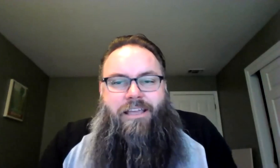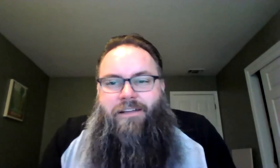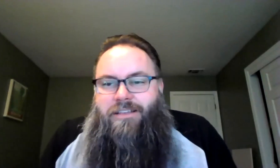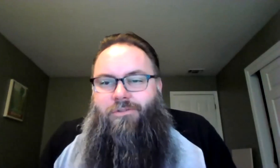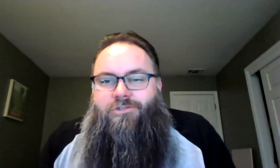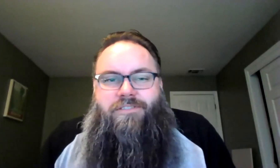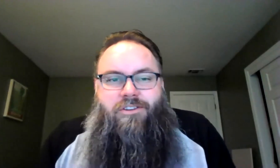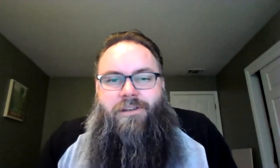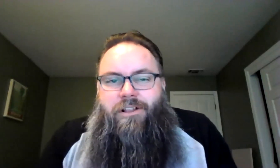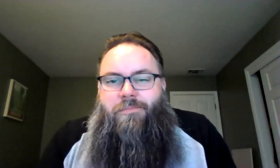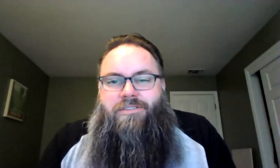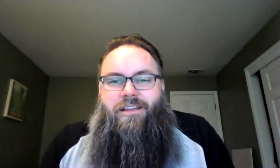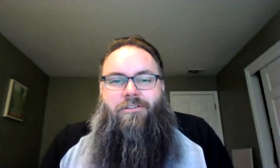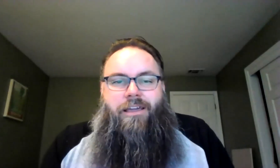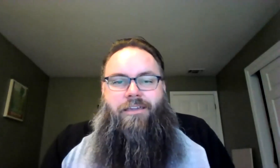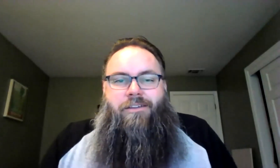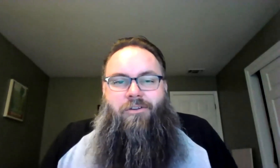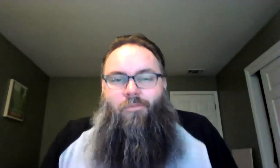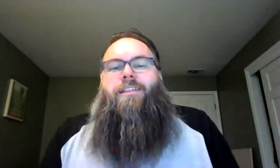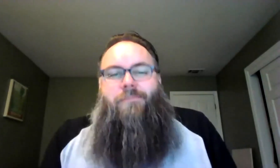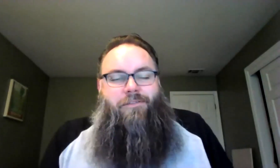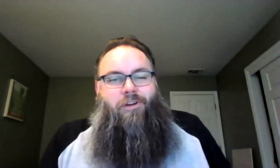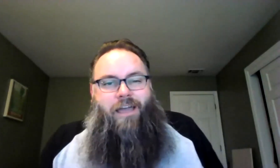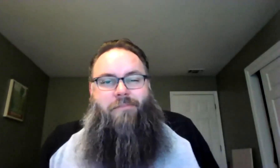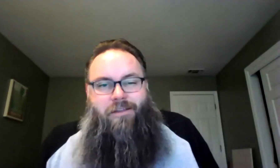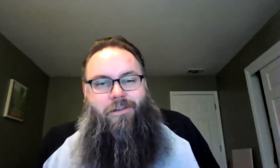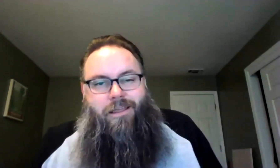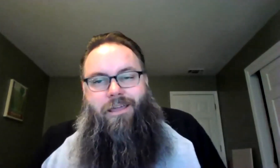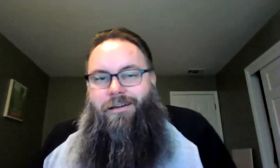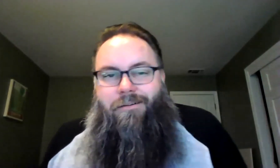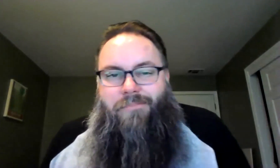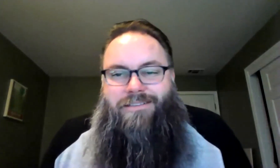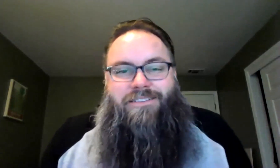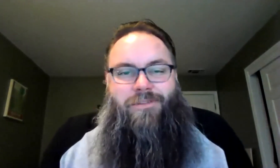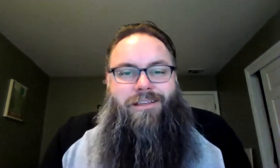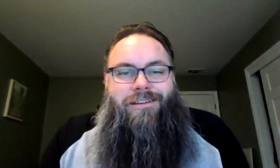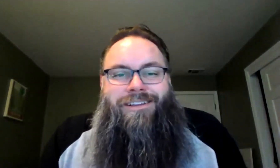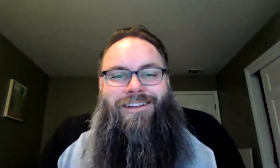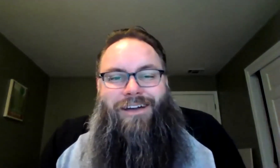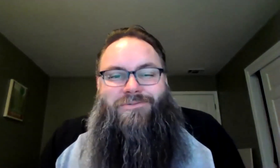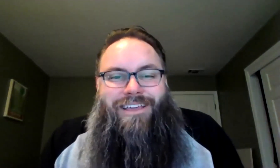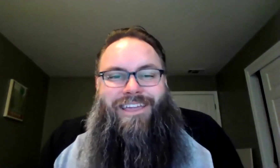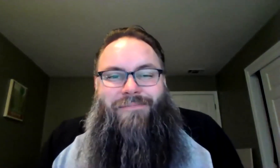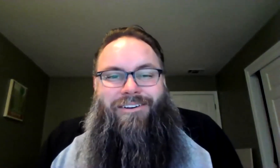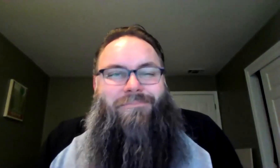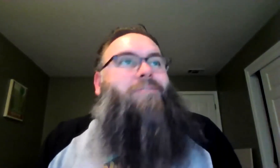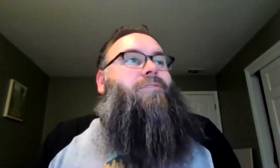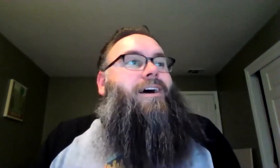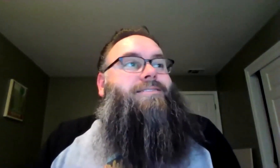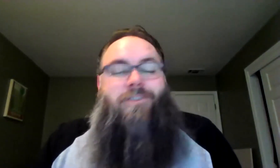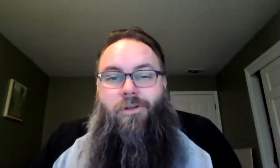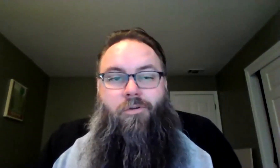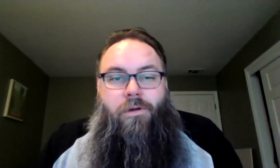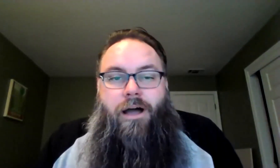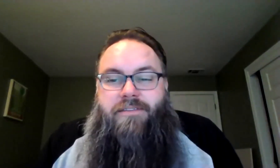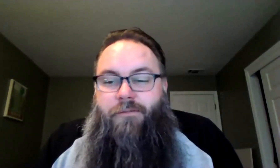time. I think they announced the closure of Sonoma Developmental Center like right in the middle of our PAC meeting one day because that was when it came out, the May